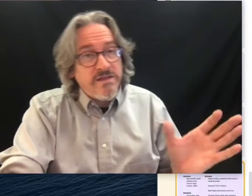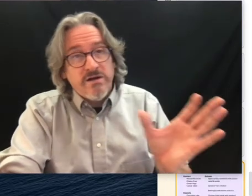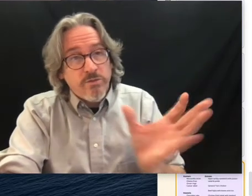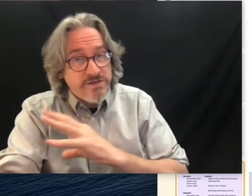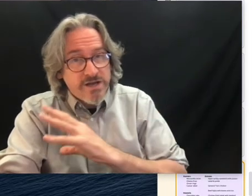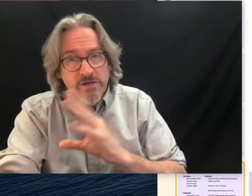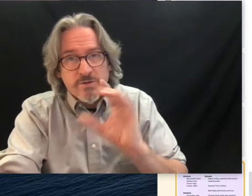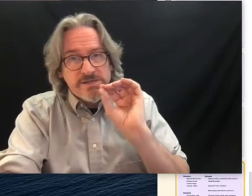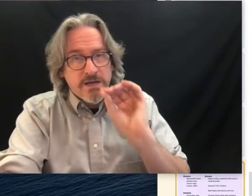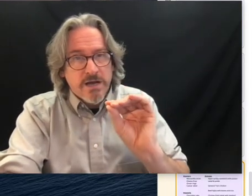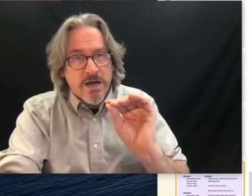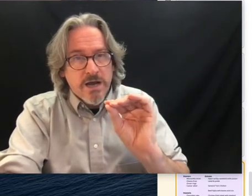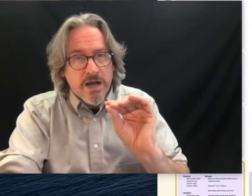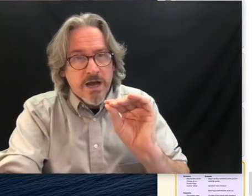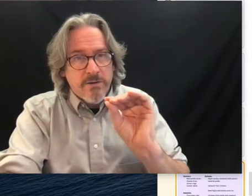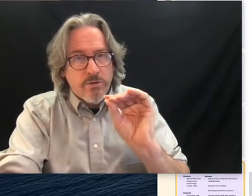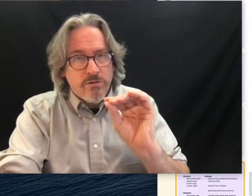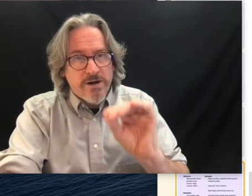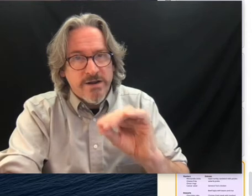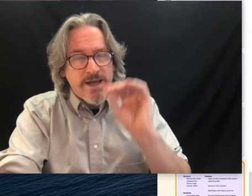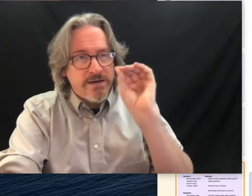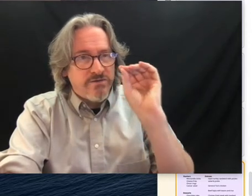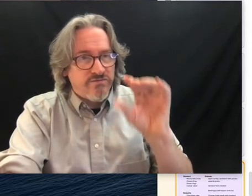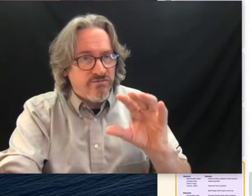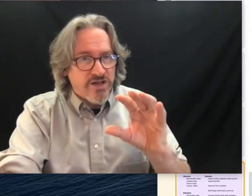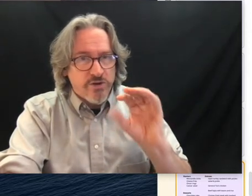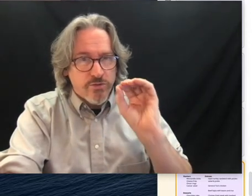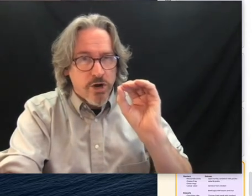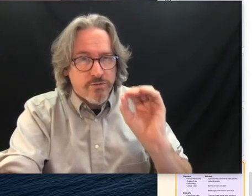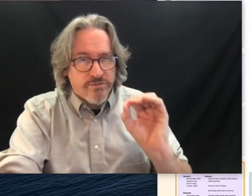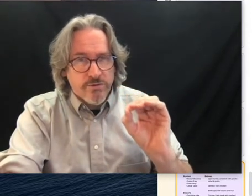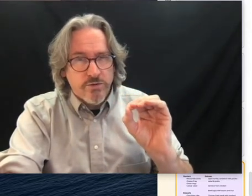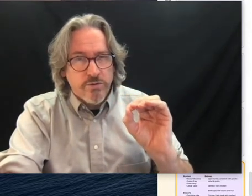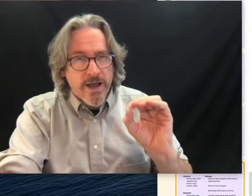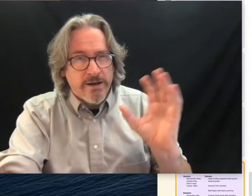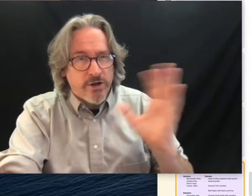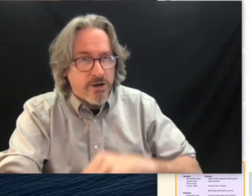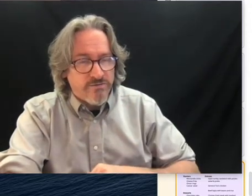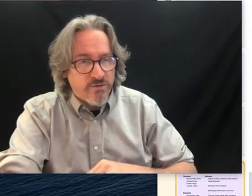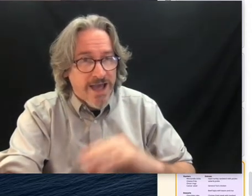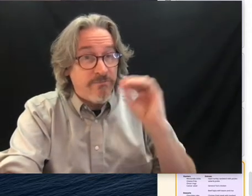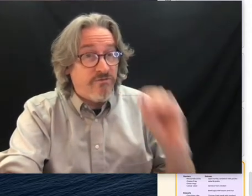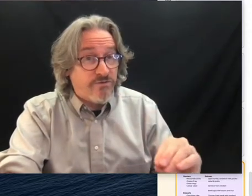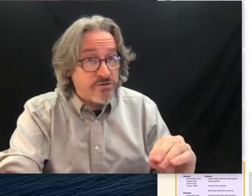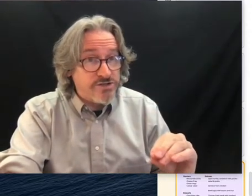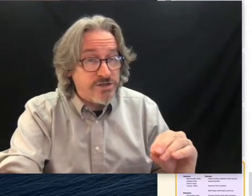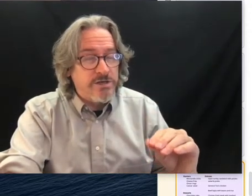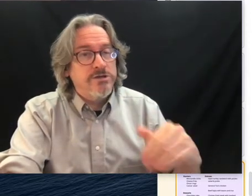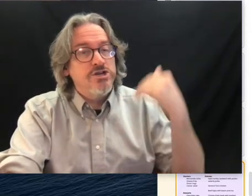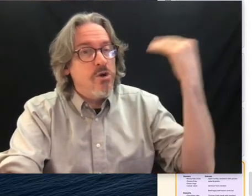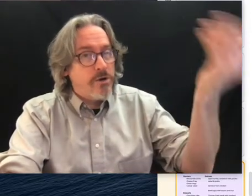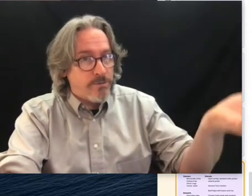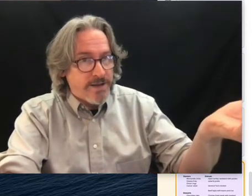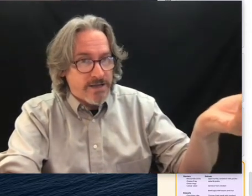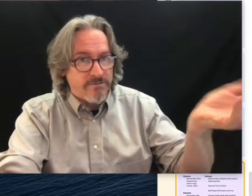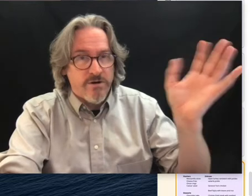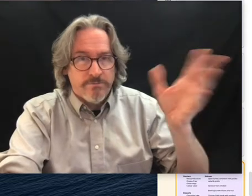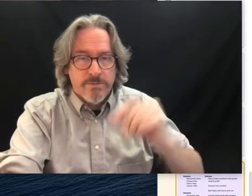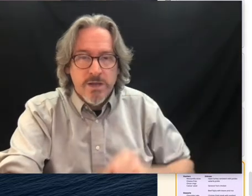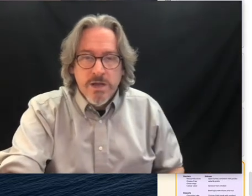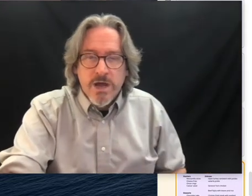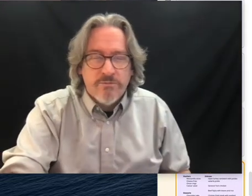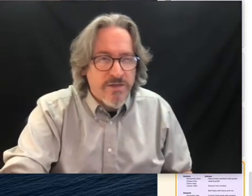Then with the other ones, I will recommend that you go through and look at all the vocab first to know what you're picking